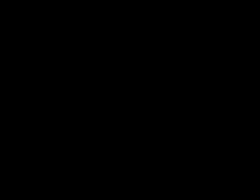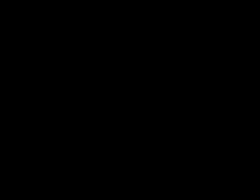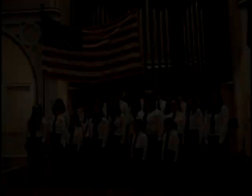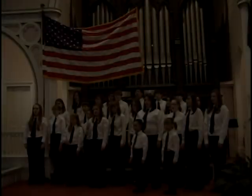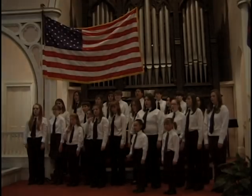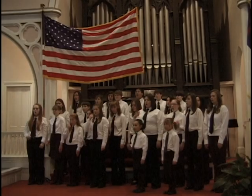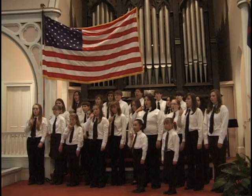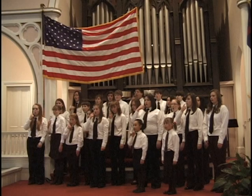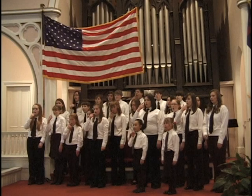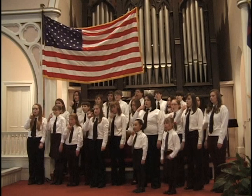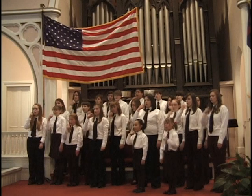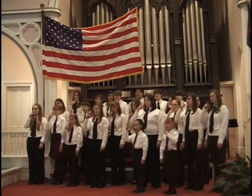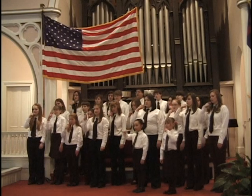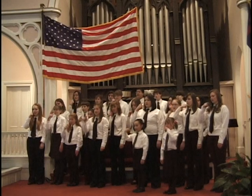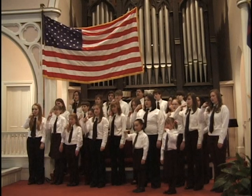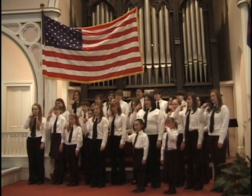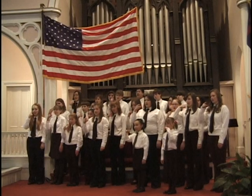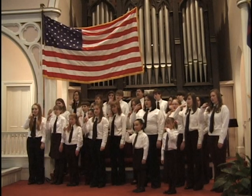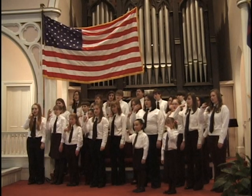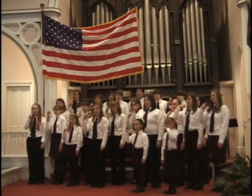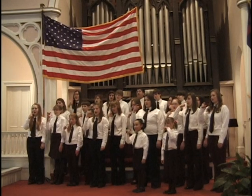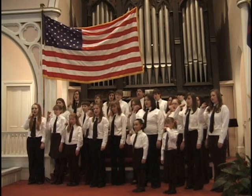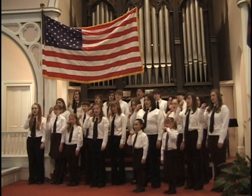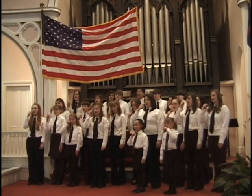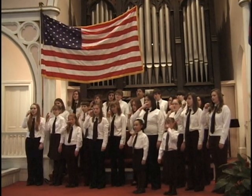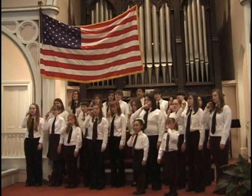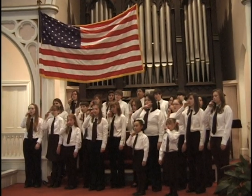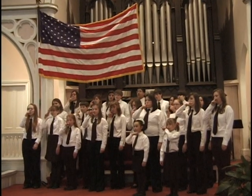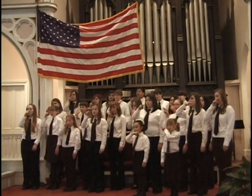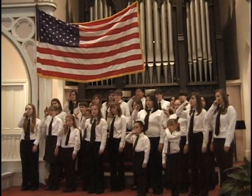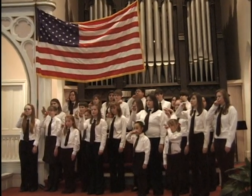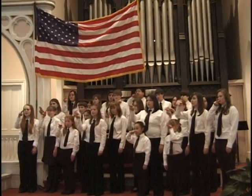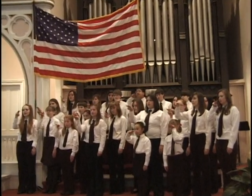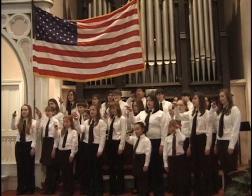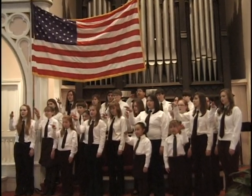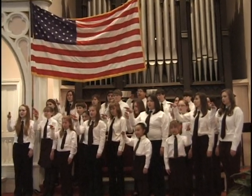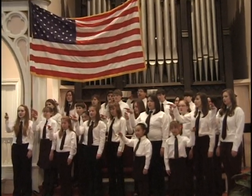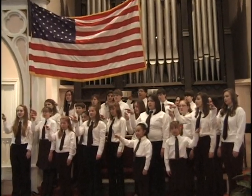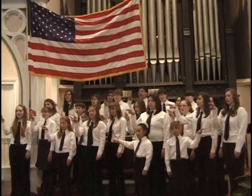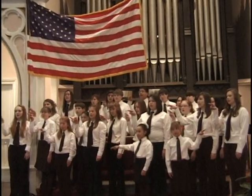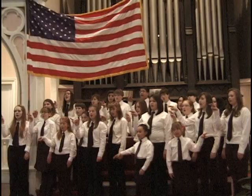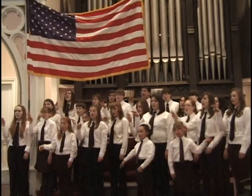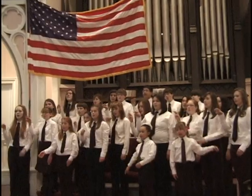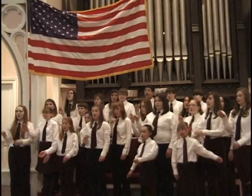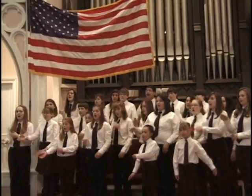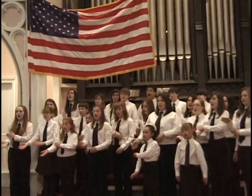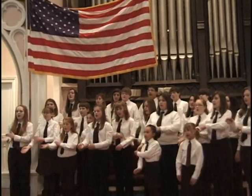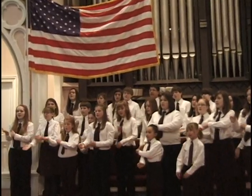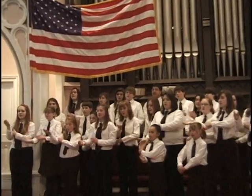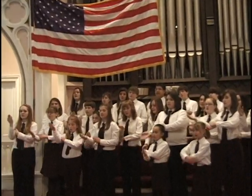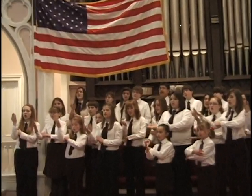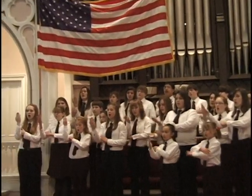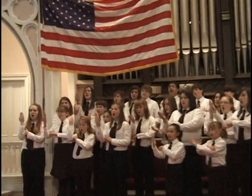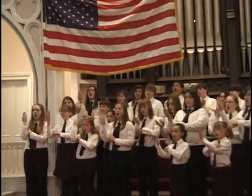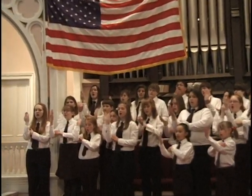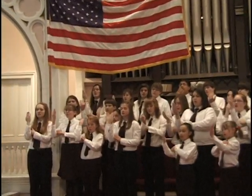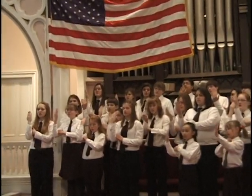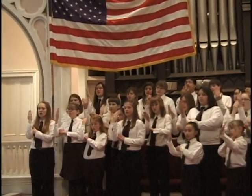Oh, say can you see, like the dawn's